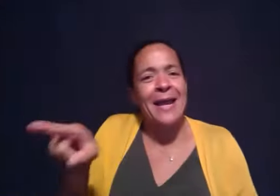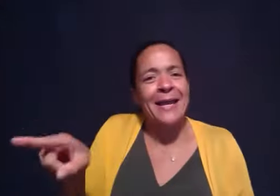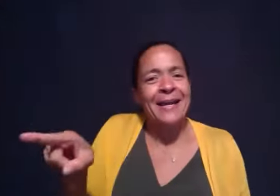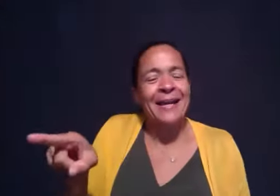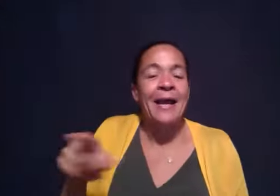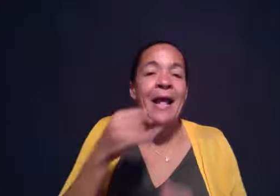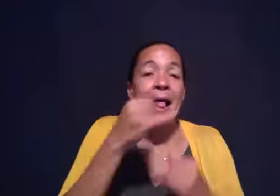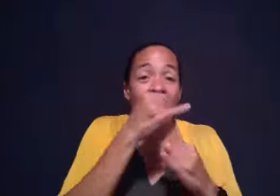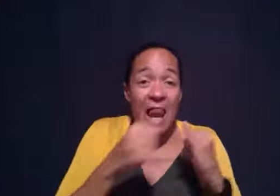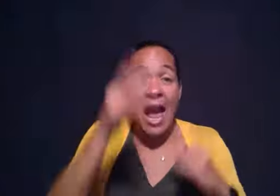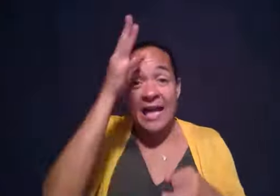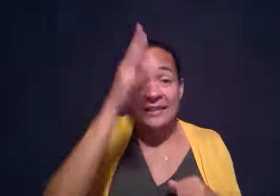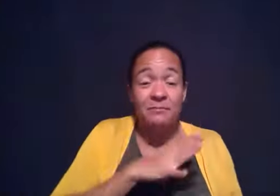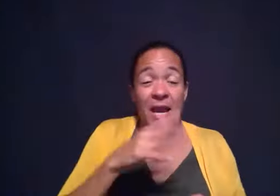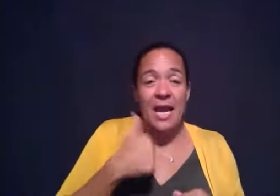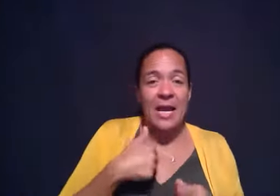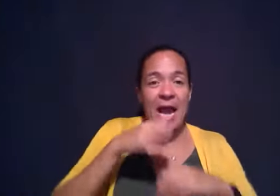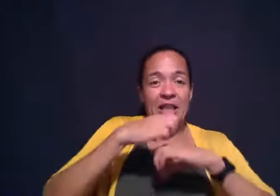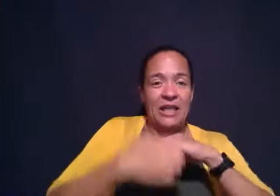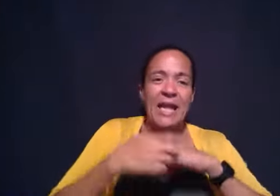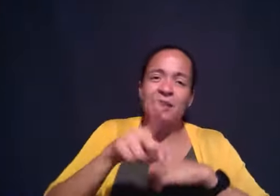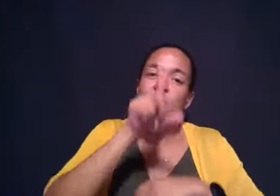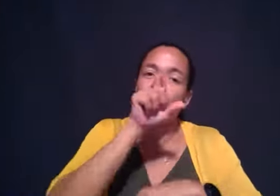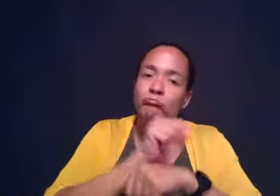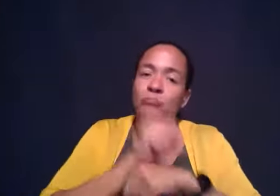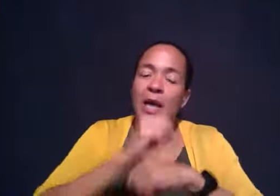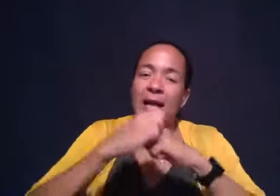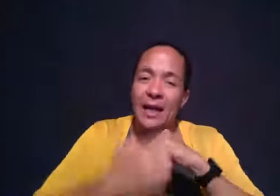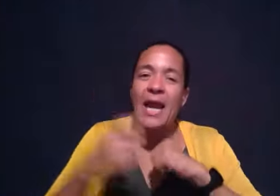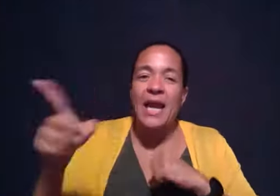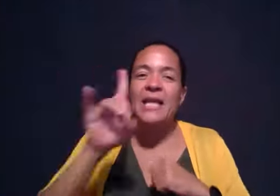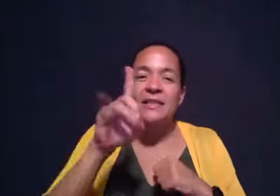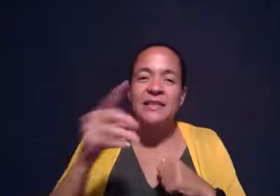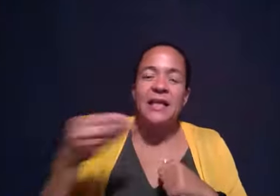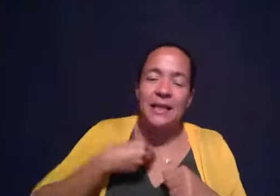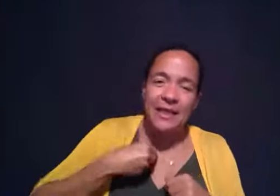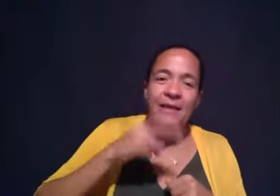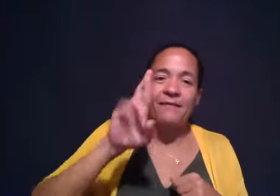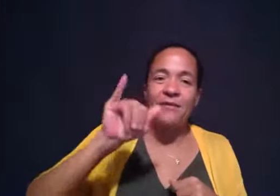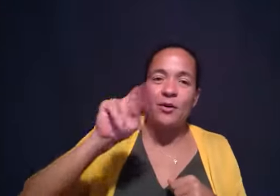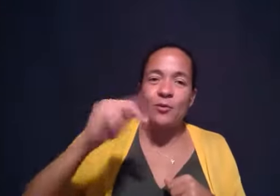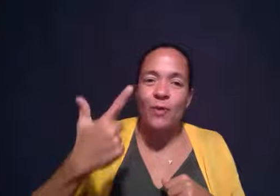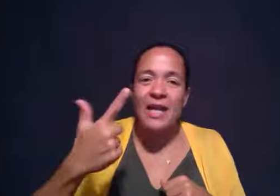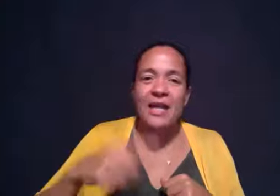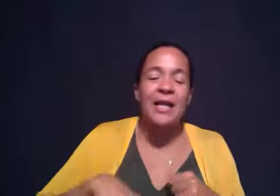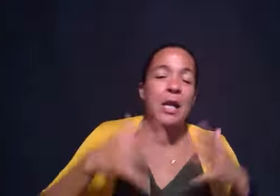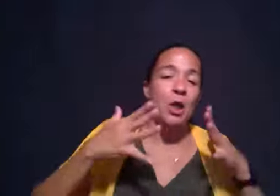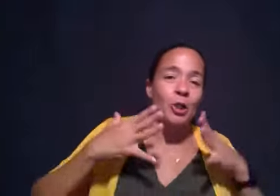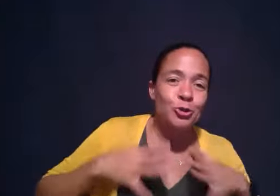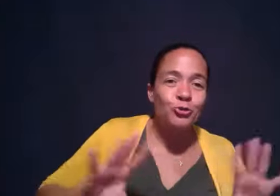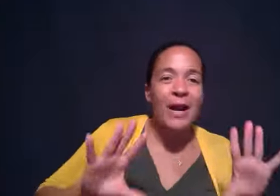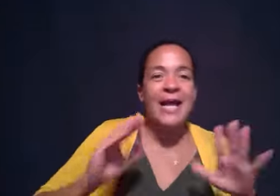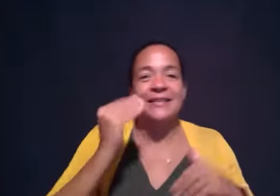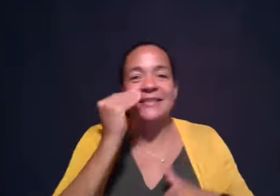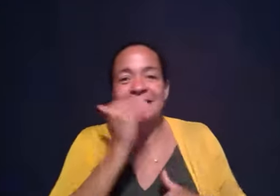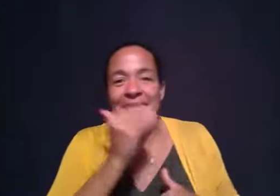engagement. Like, there was a ring and a dress and napkins with their names on it and stuff. He had gone in the Navy to get